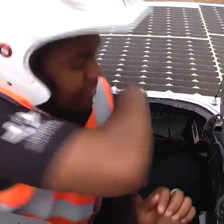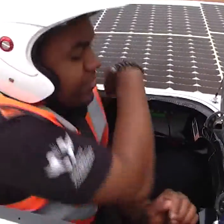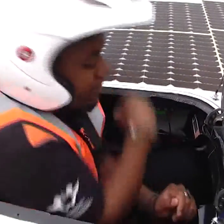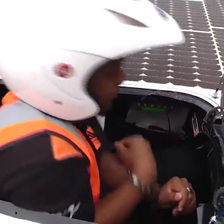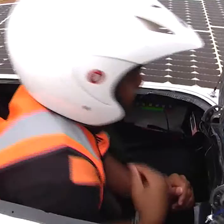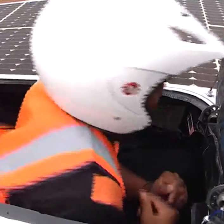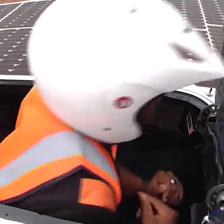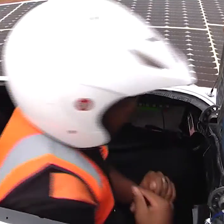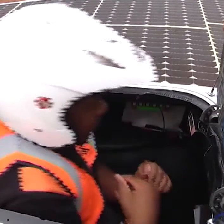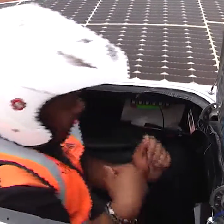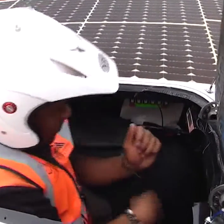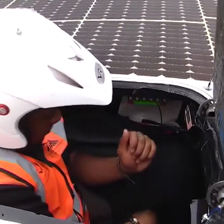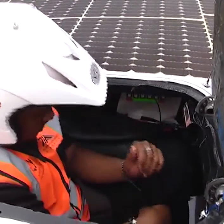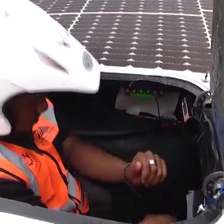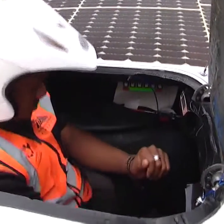Define me.